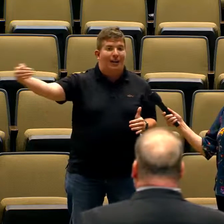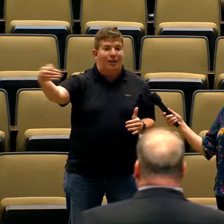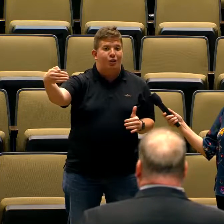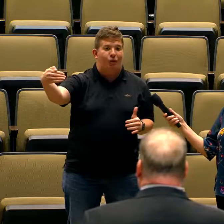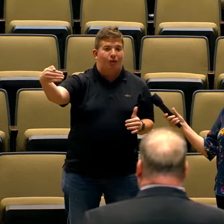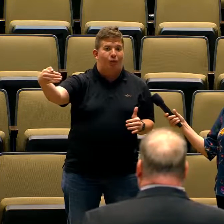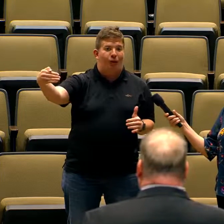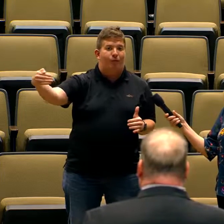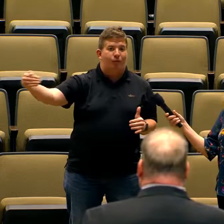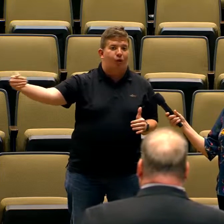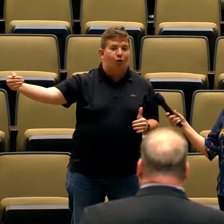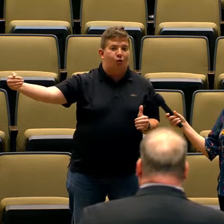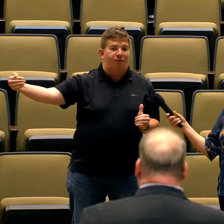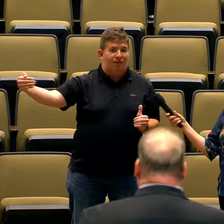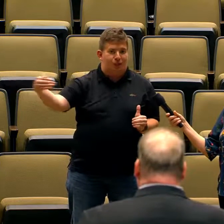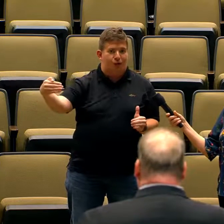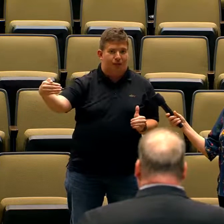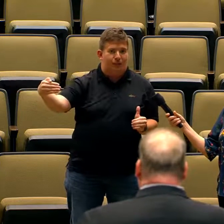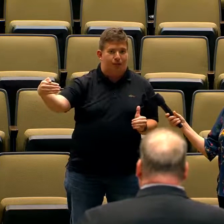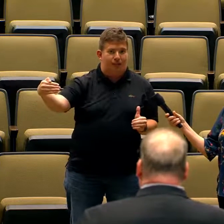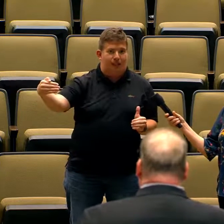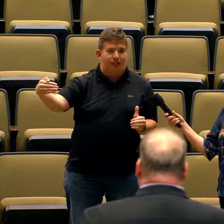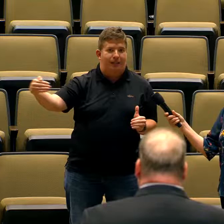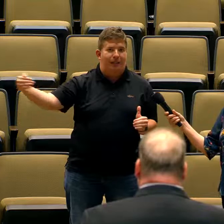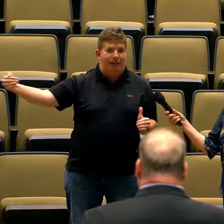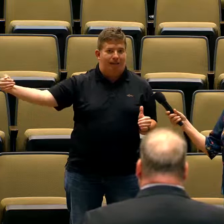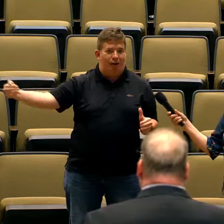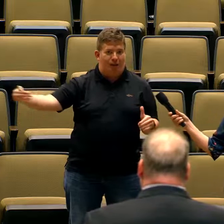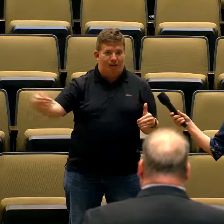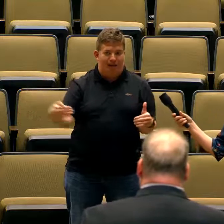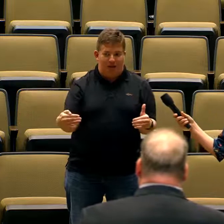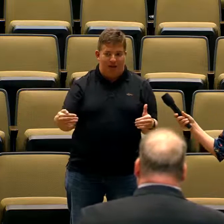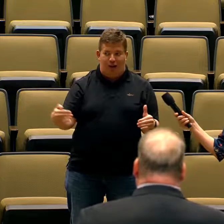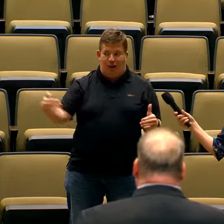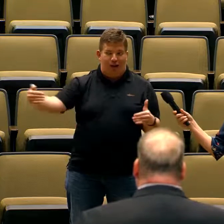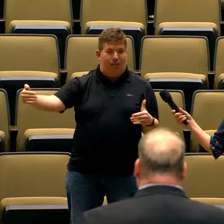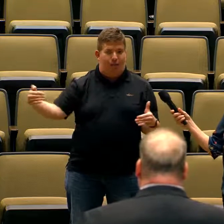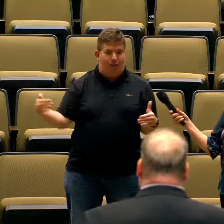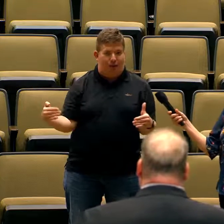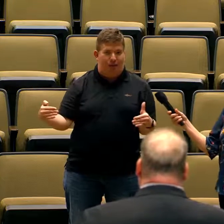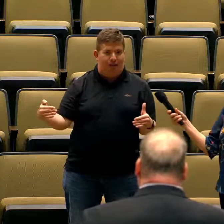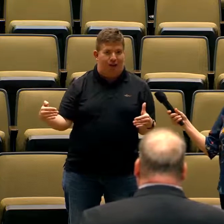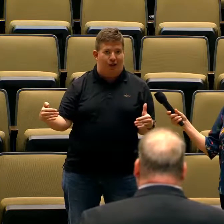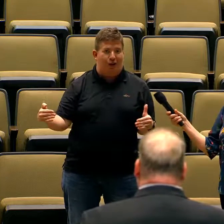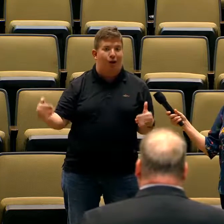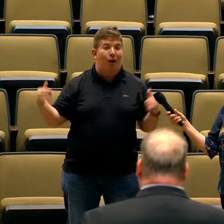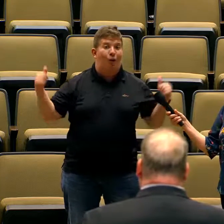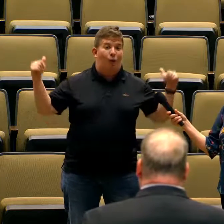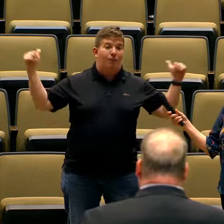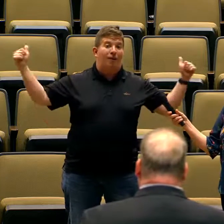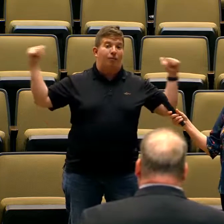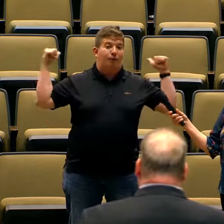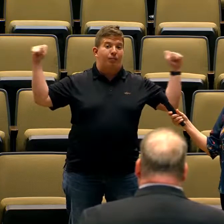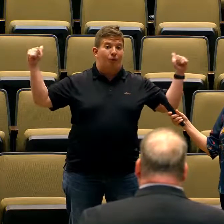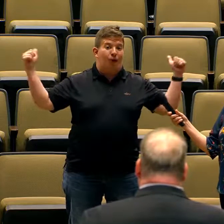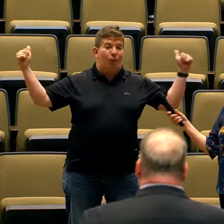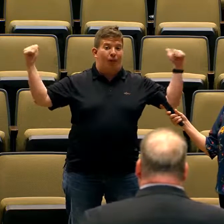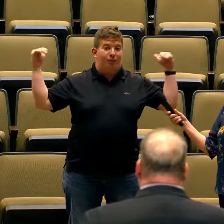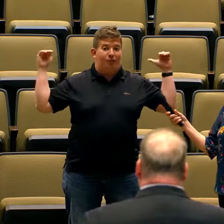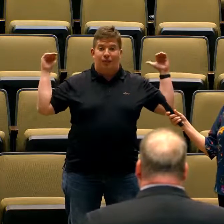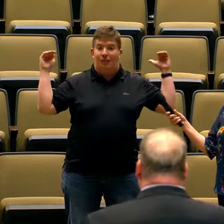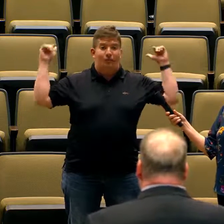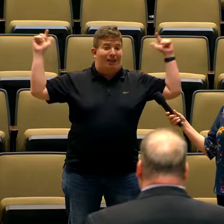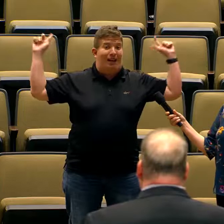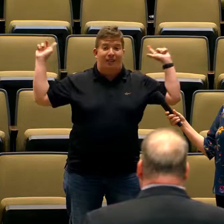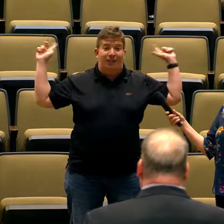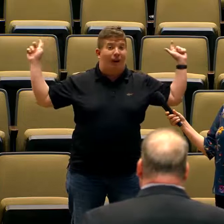there's one entry point for those with physical disabilities. If they're coming out here, they're going to be parked up here. What about the people that want